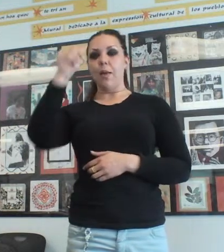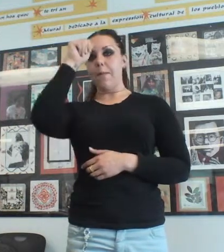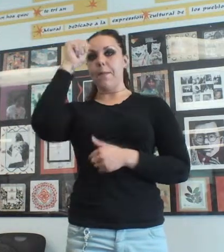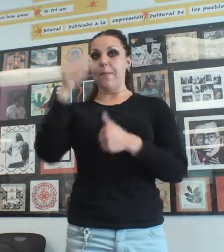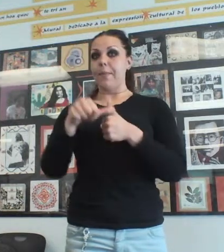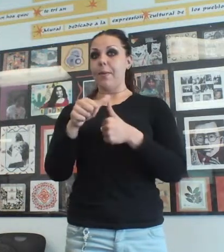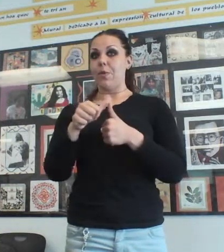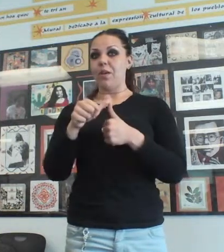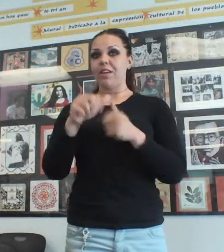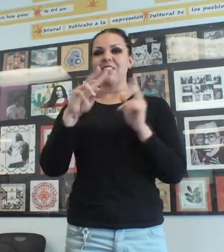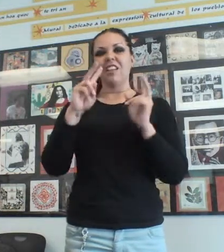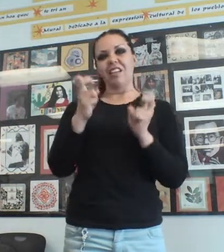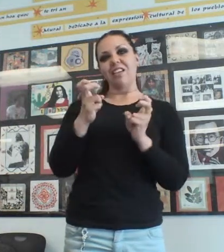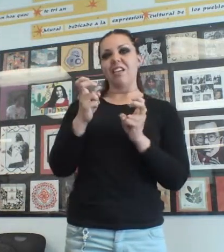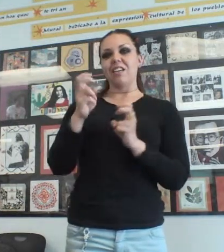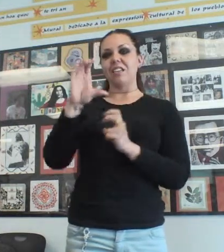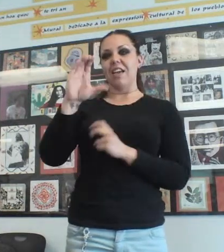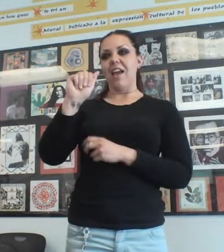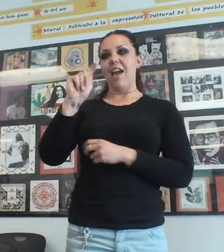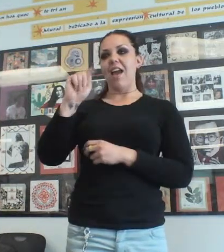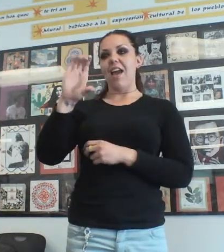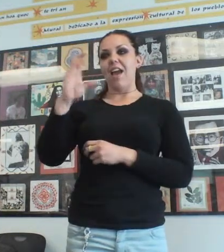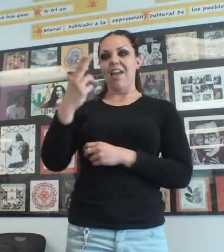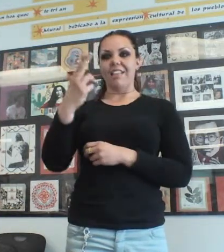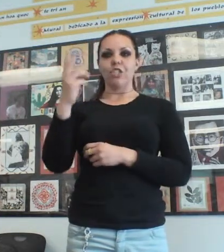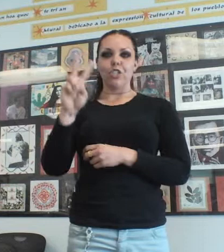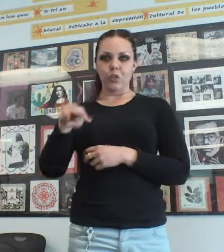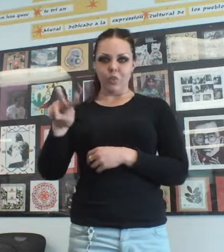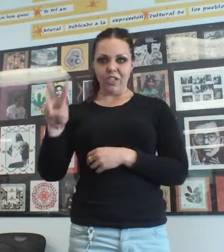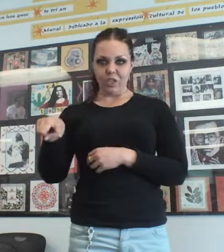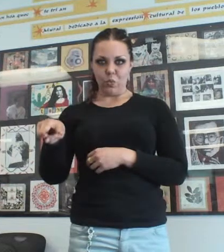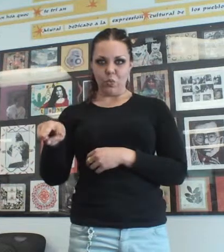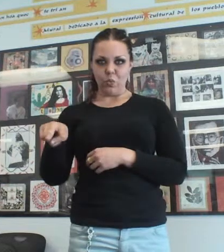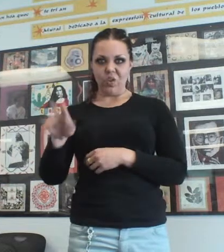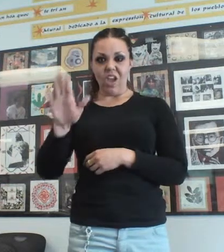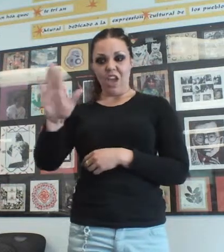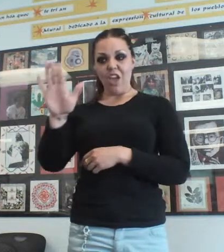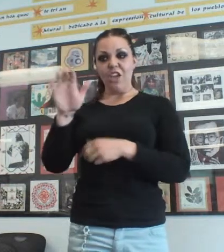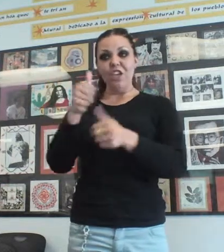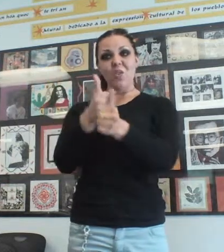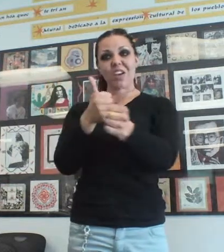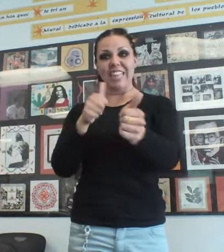catch-22. You have to have long enough lag to understand the message,